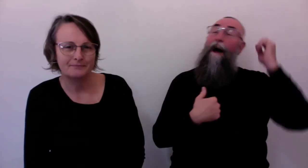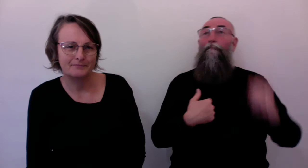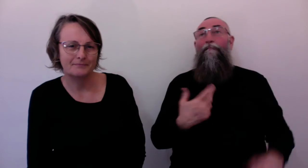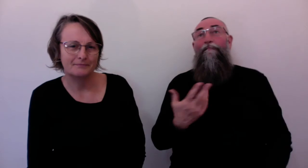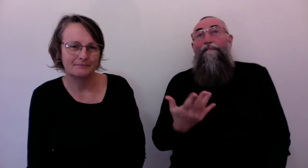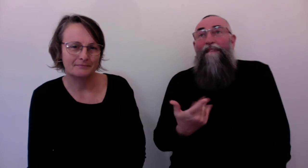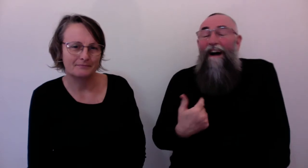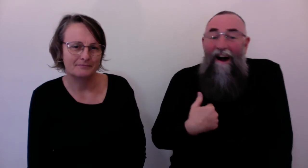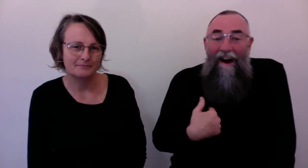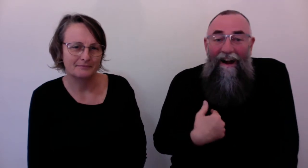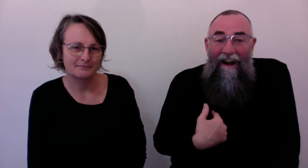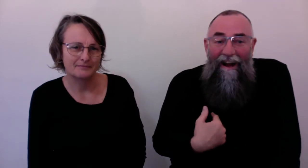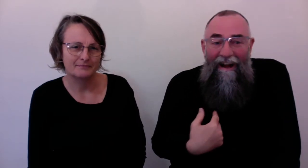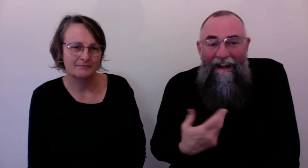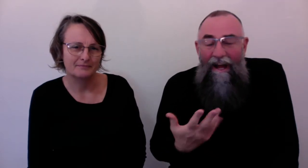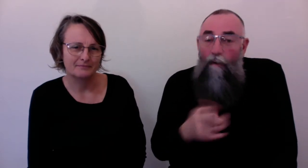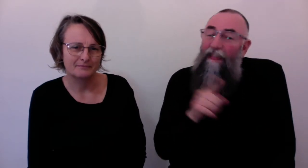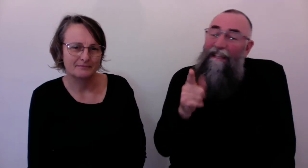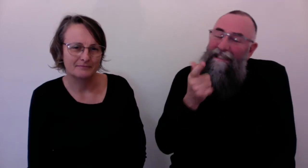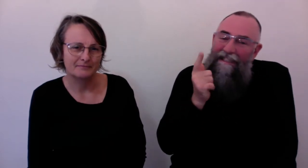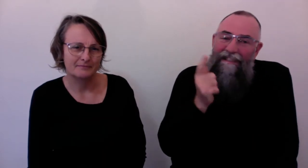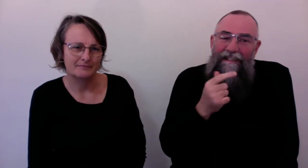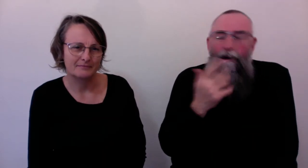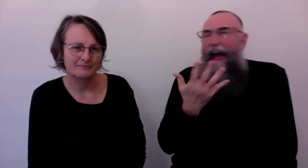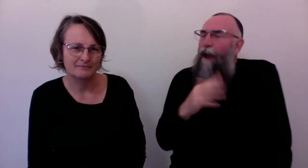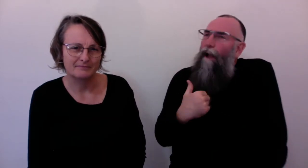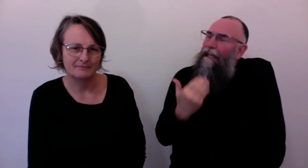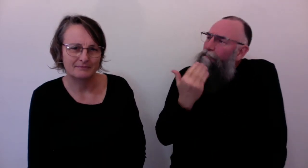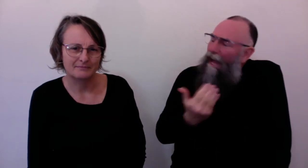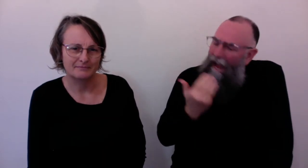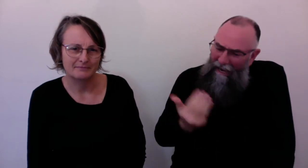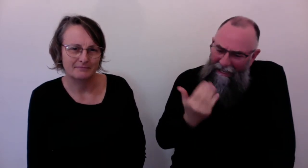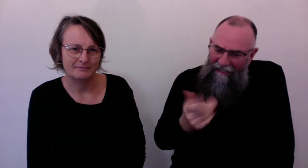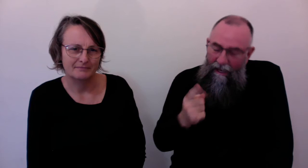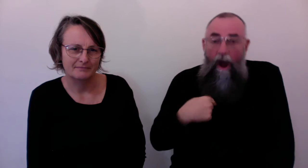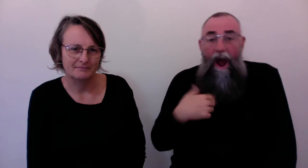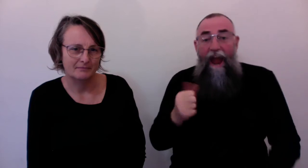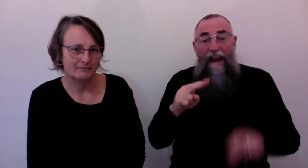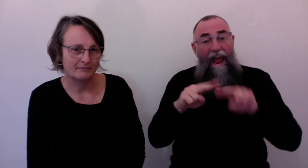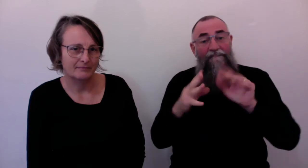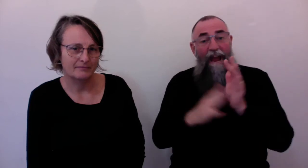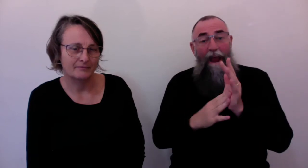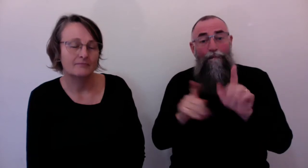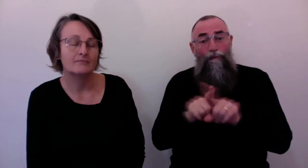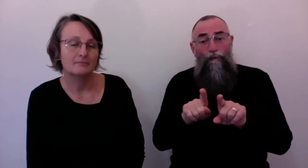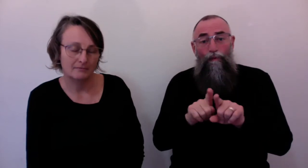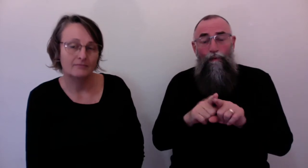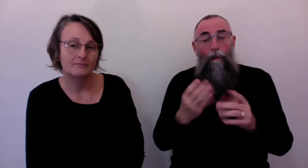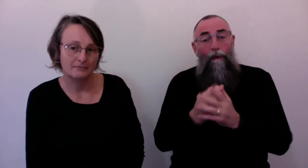Well, I don't explain it. Like I had FMs as well with the teacher, so I could listen to the